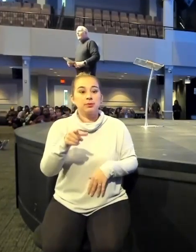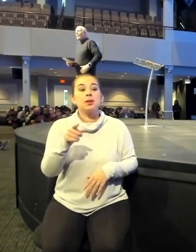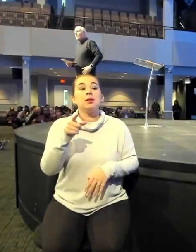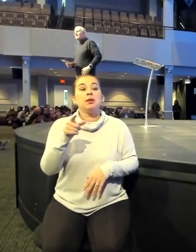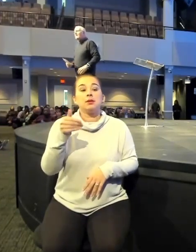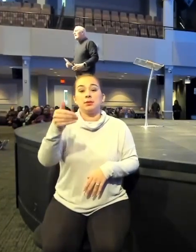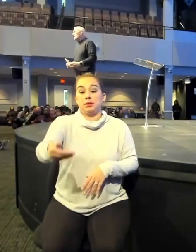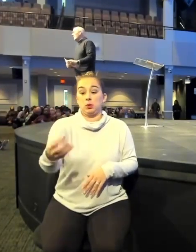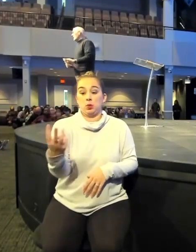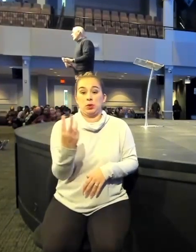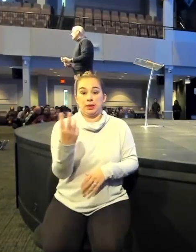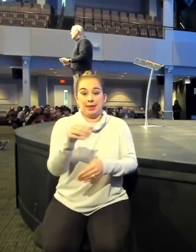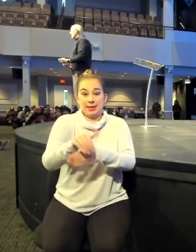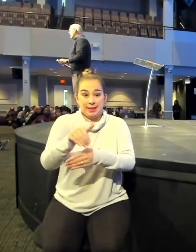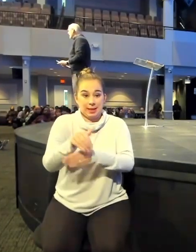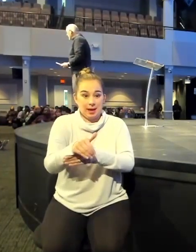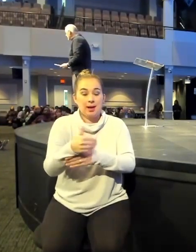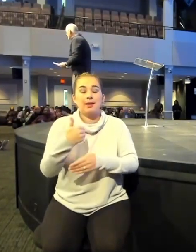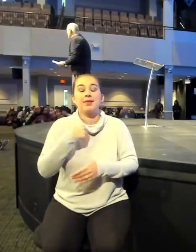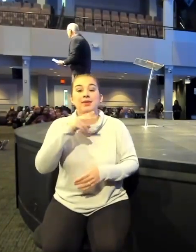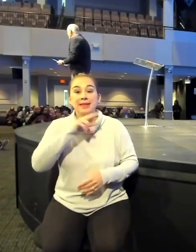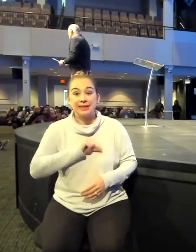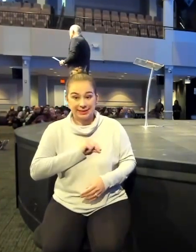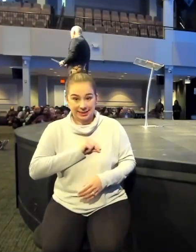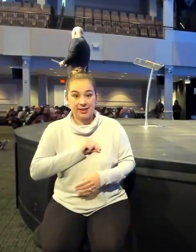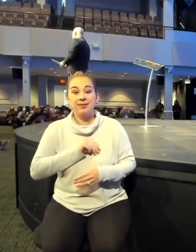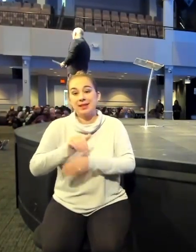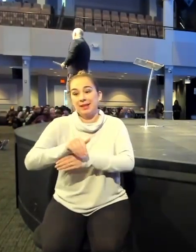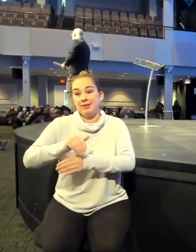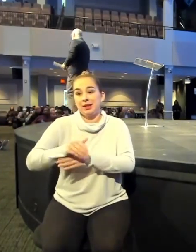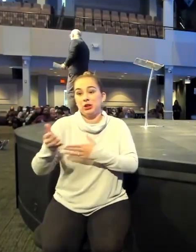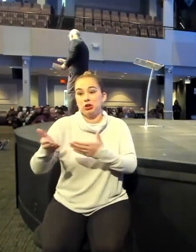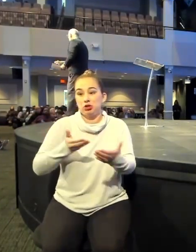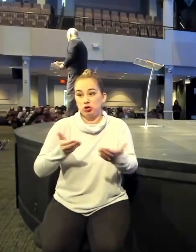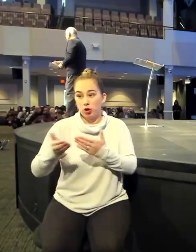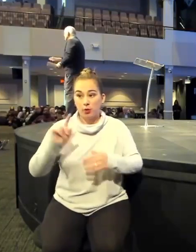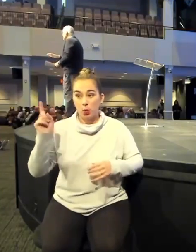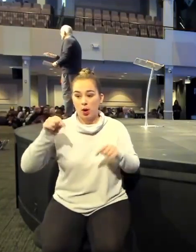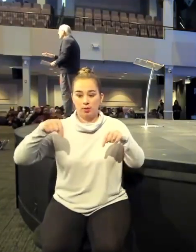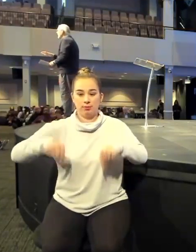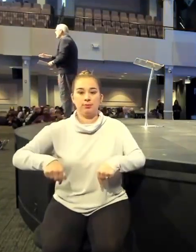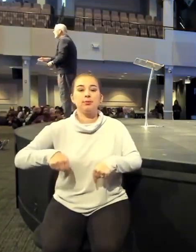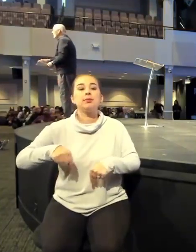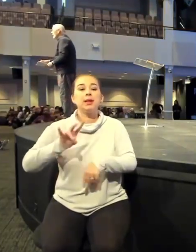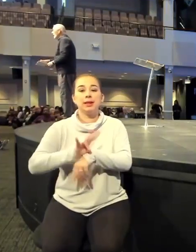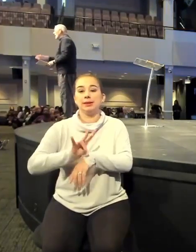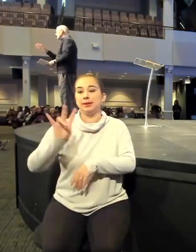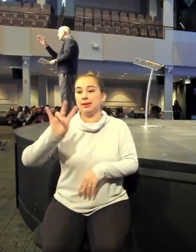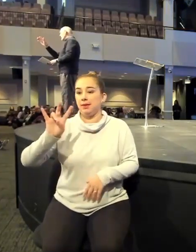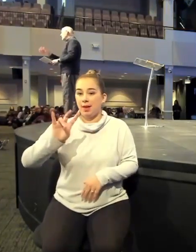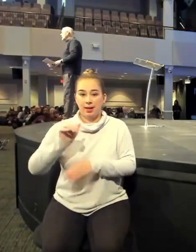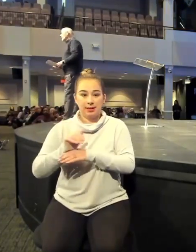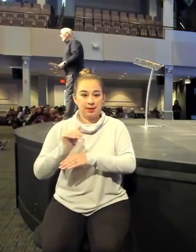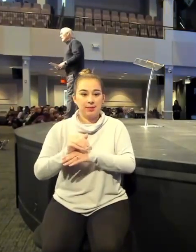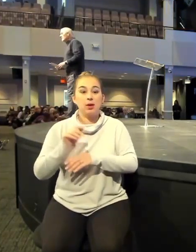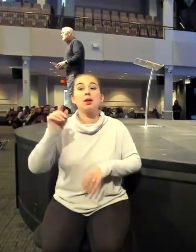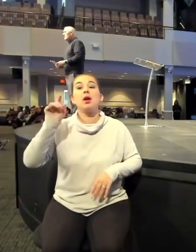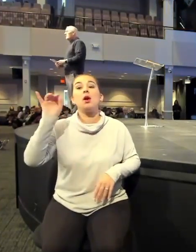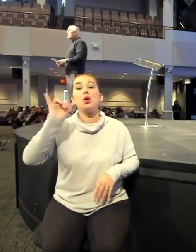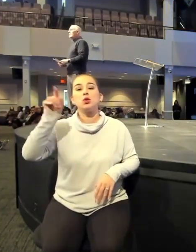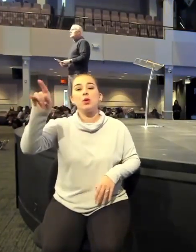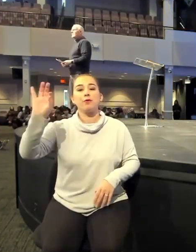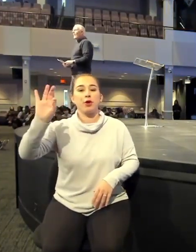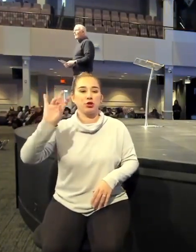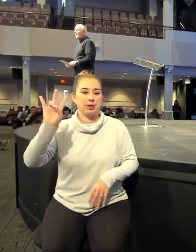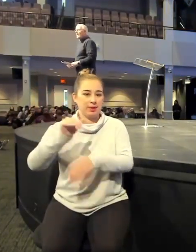coming Wednesday evening is our Thanksgiving Eve service. It happens right here at 7 p.m. Also in our Frederick campus at